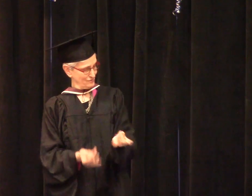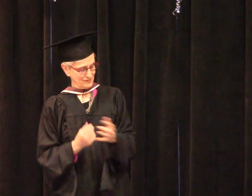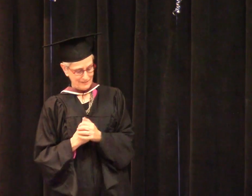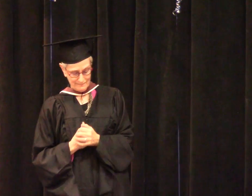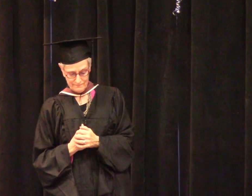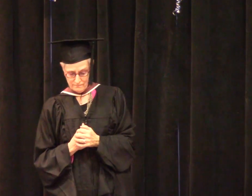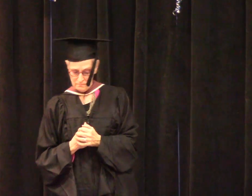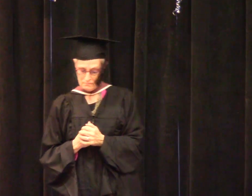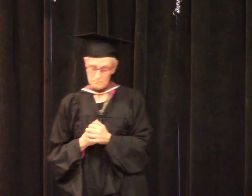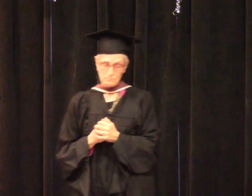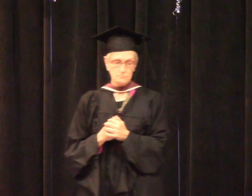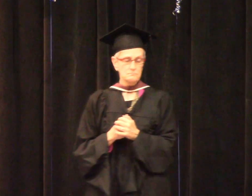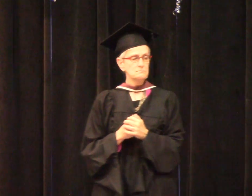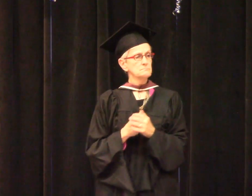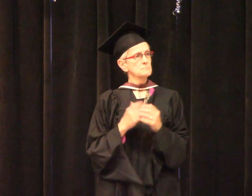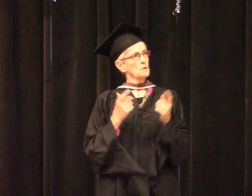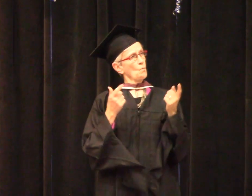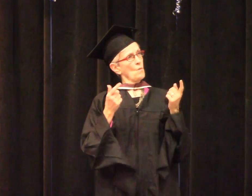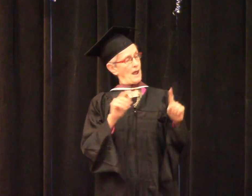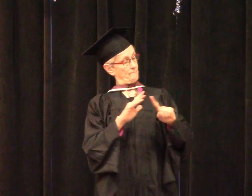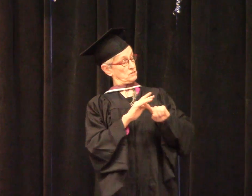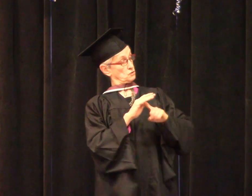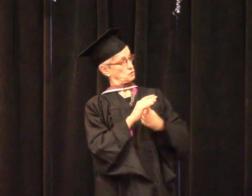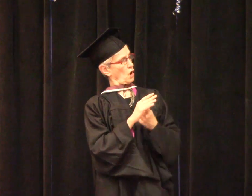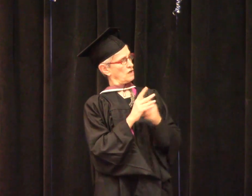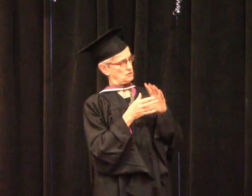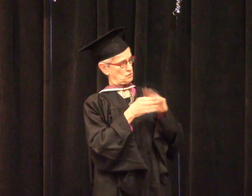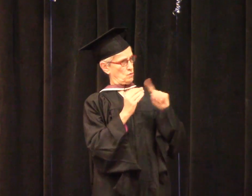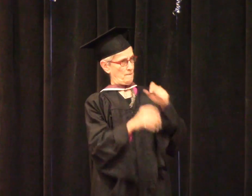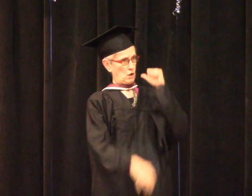And I really like it about it. I like that about the book.